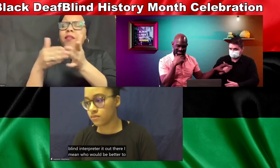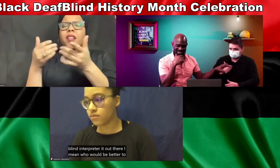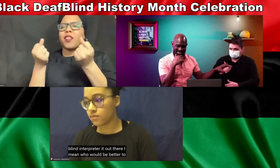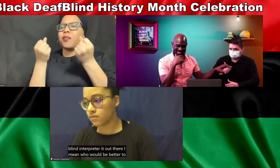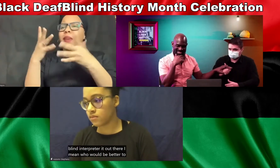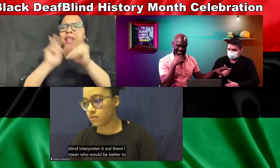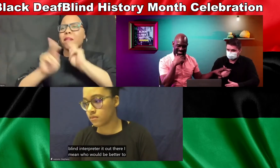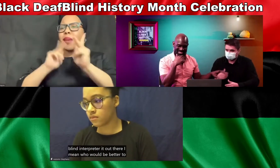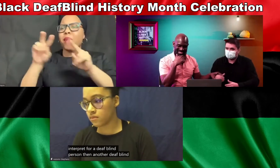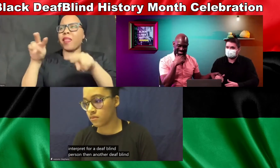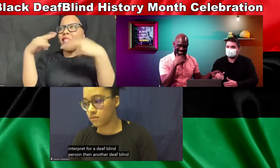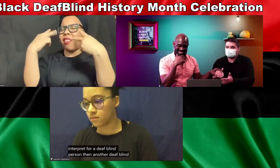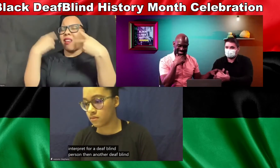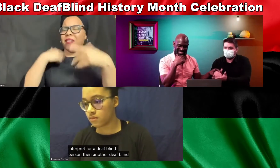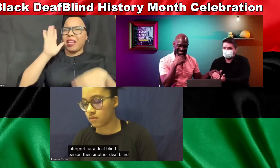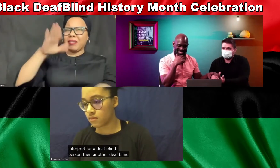person?